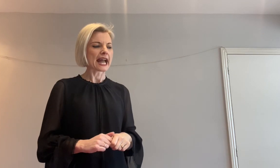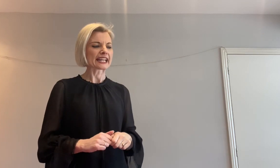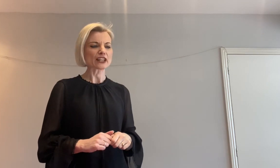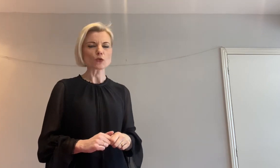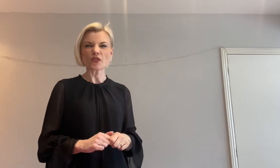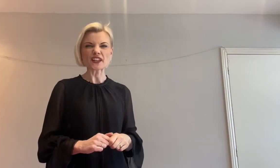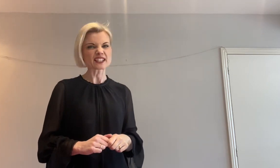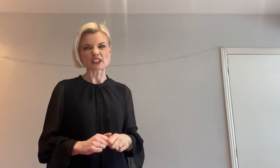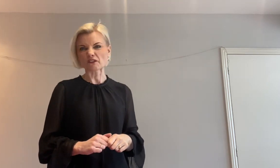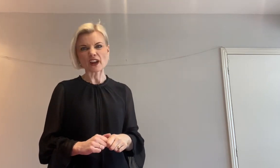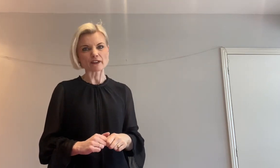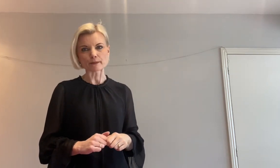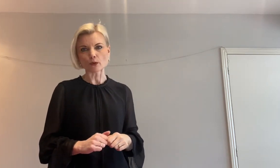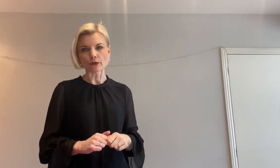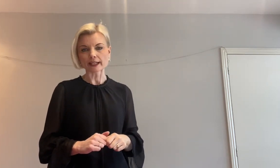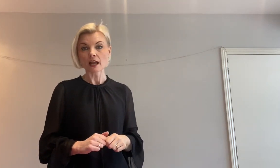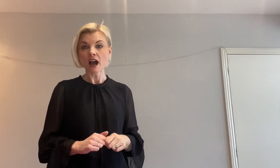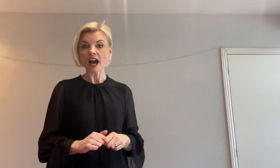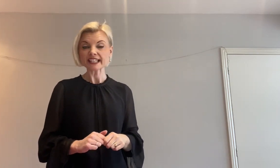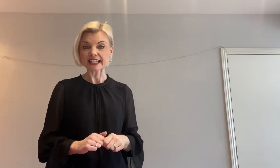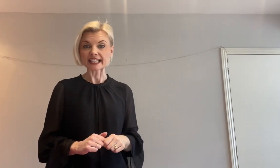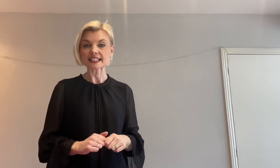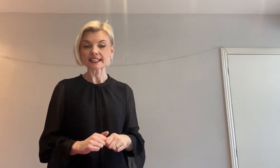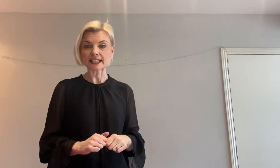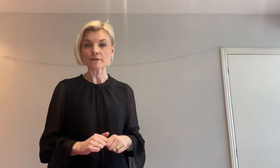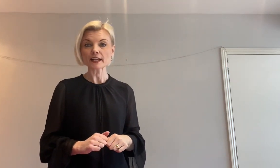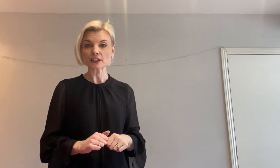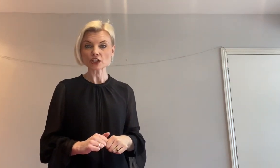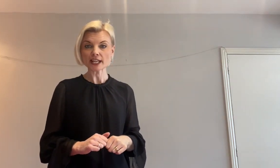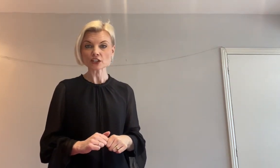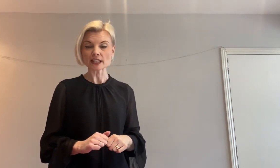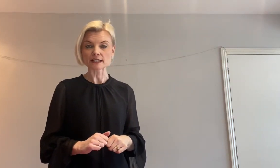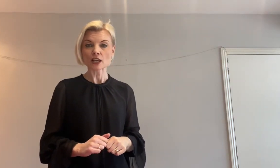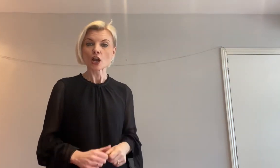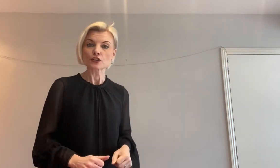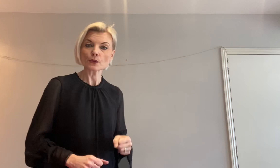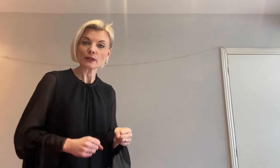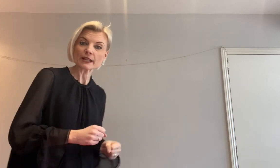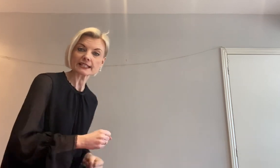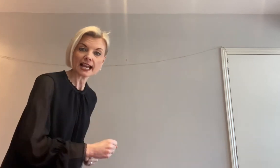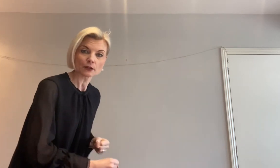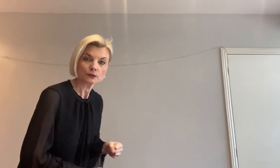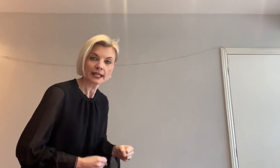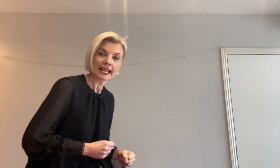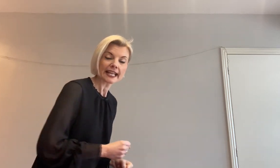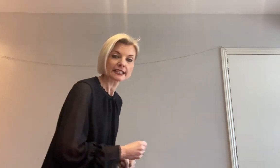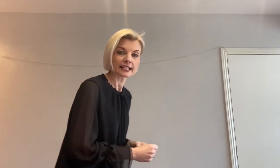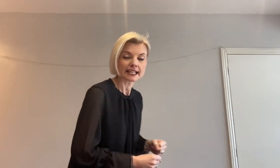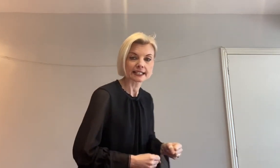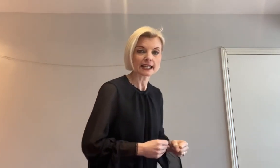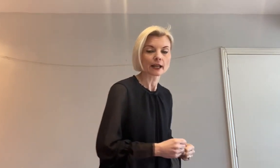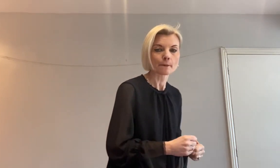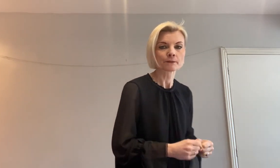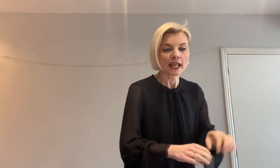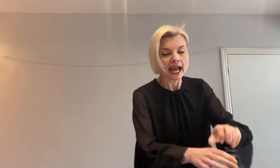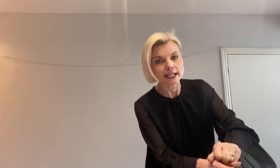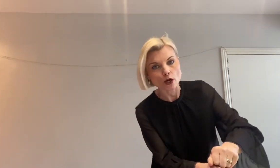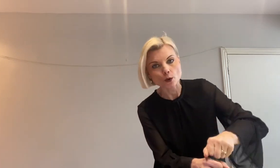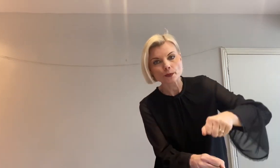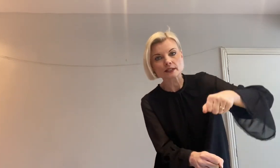he thought, this is very boring. I need to see if I can change things. So he went down into his cellar and he opened up